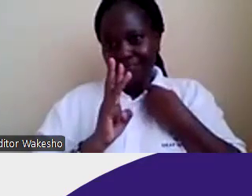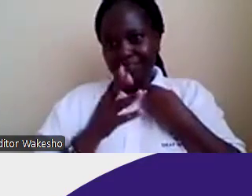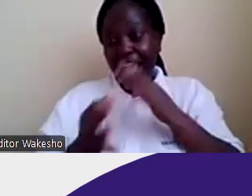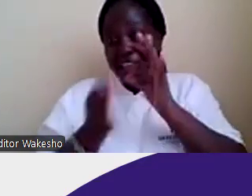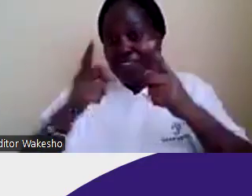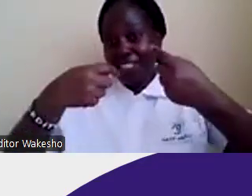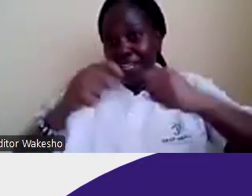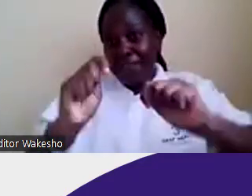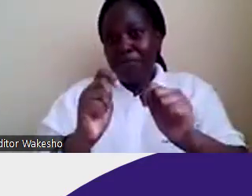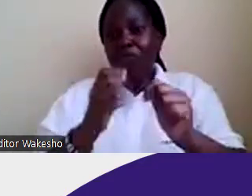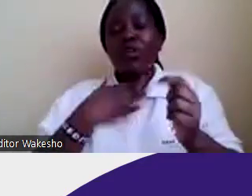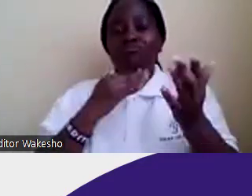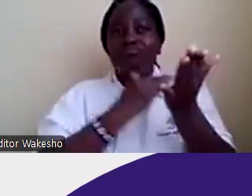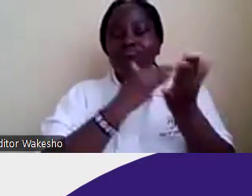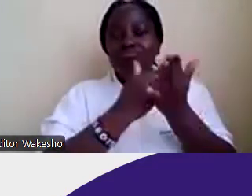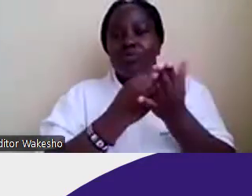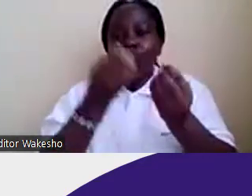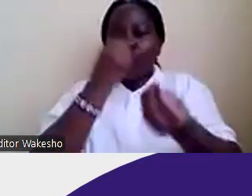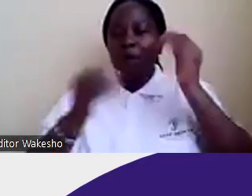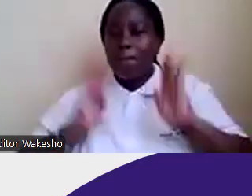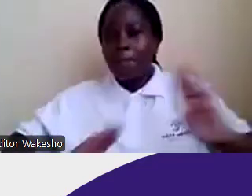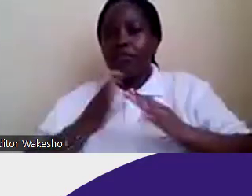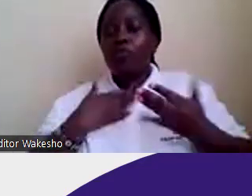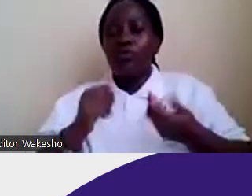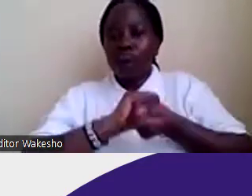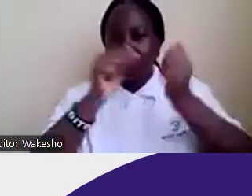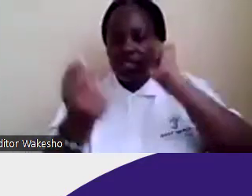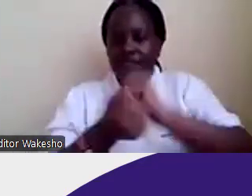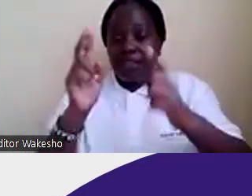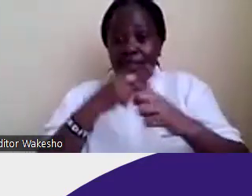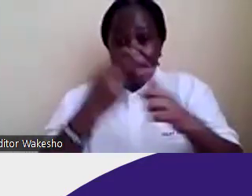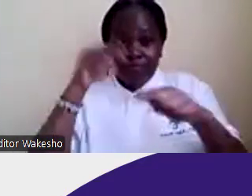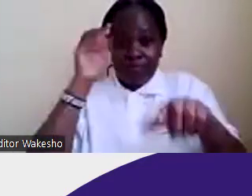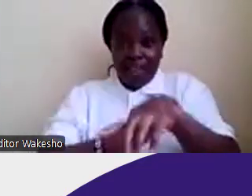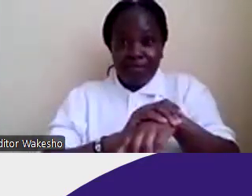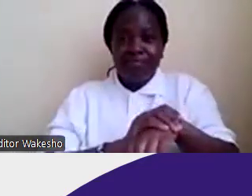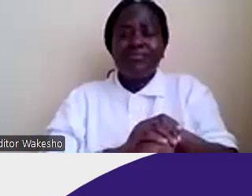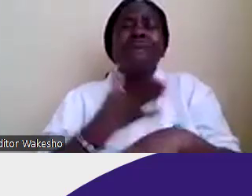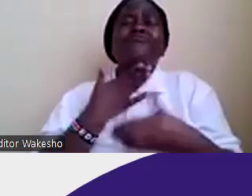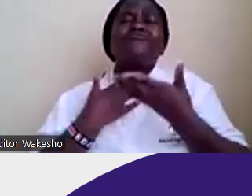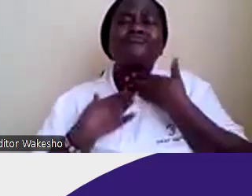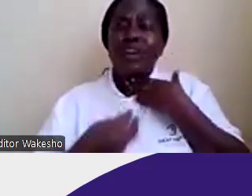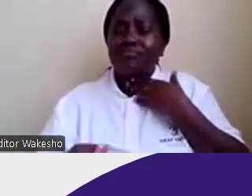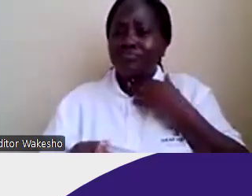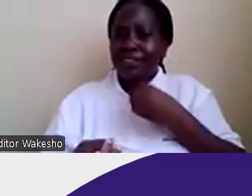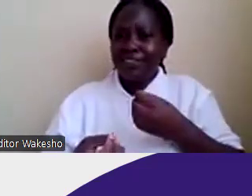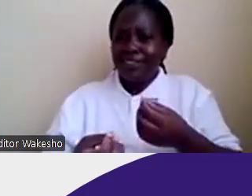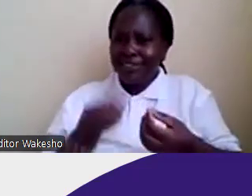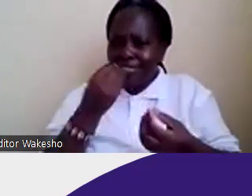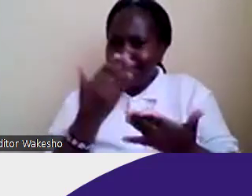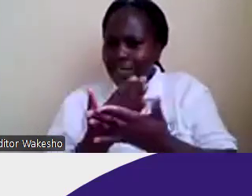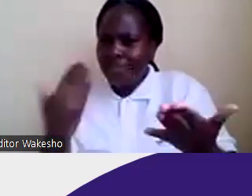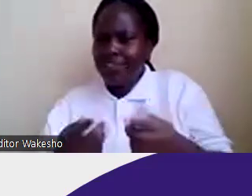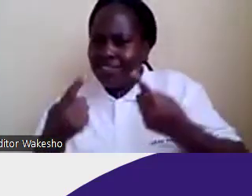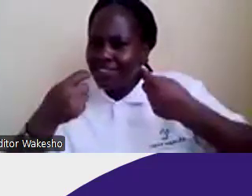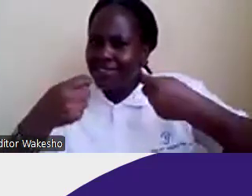improve your eating habits, right? And you find that you get cravings a lot, try and experiment with, taking